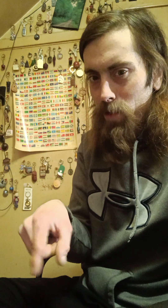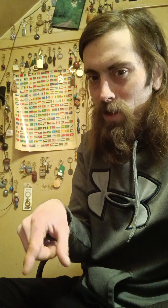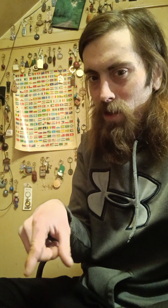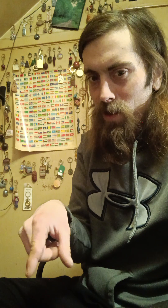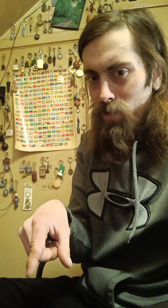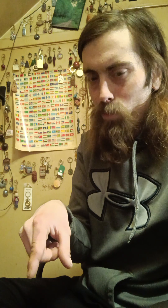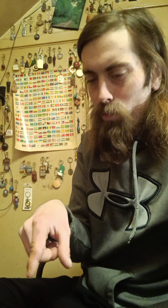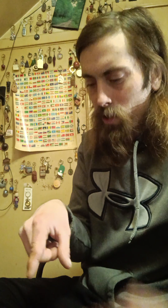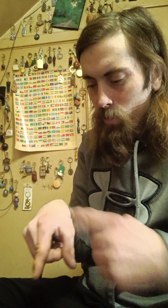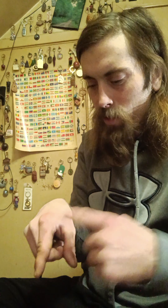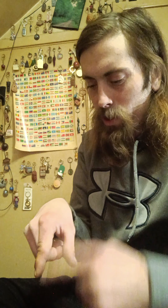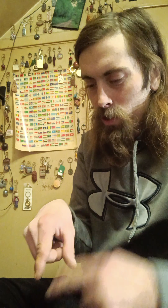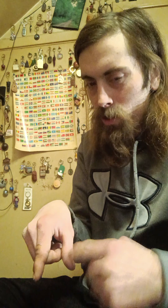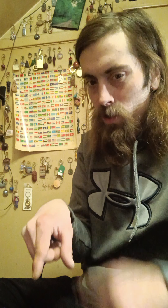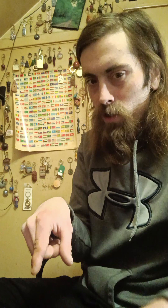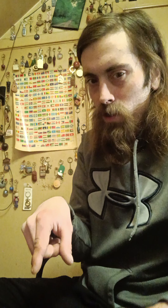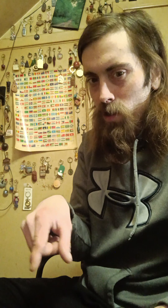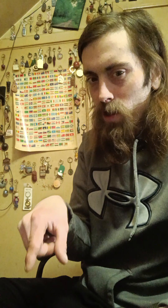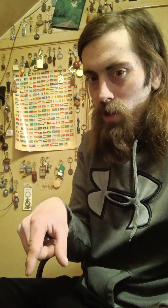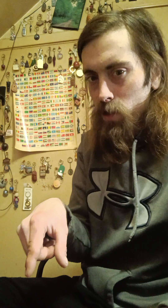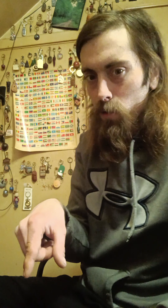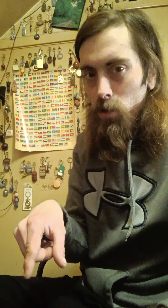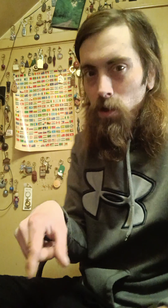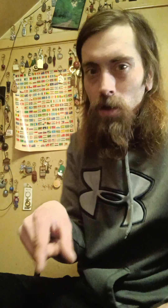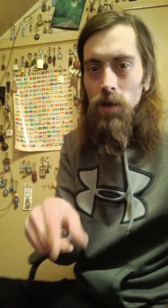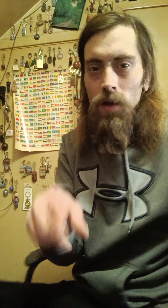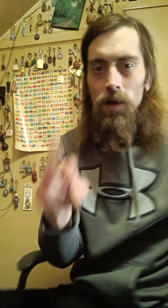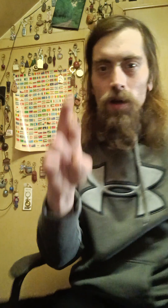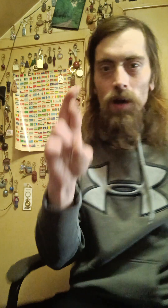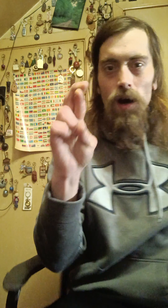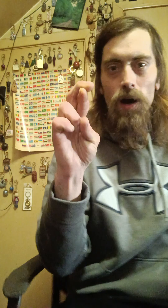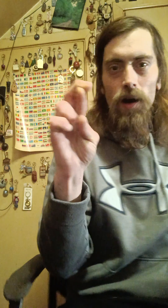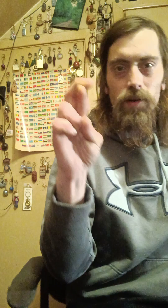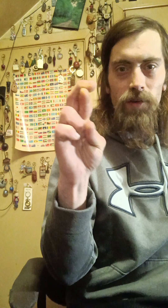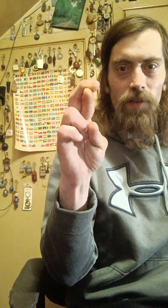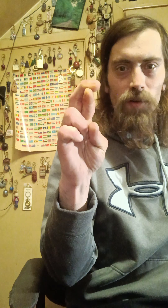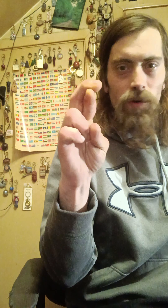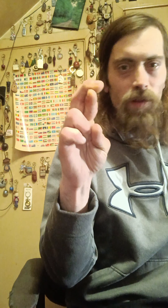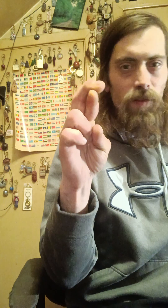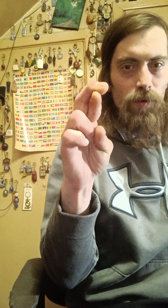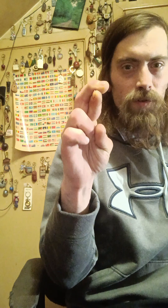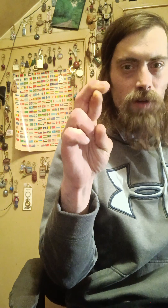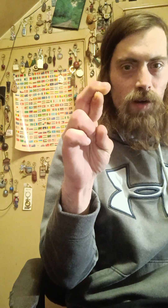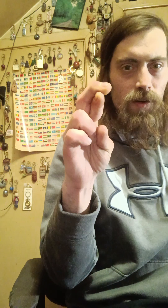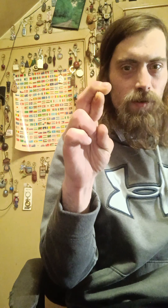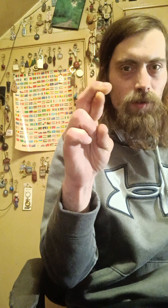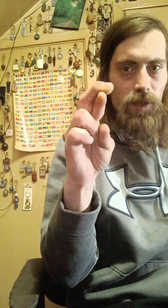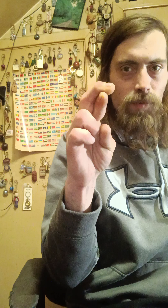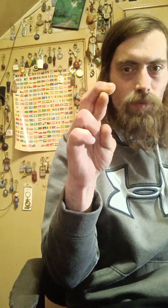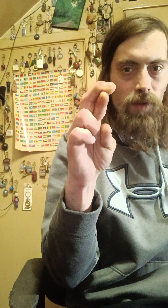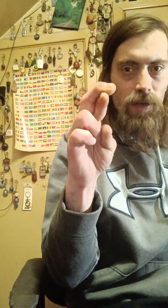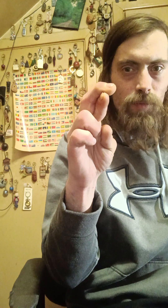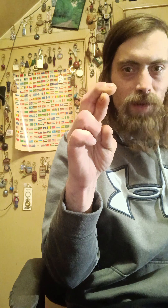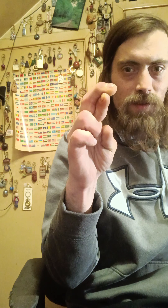yeah, it's pretty much a Q. R is another one of those hard to really explain, but that's